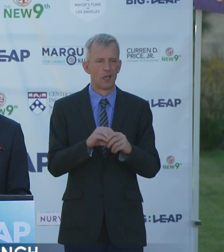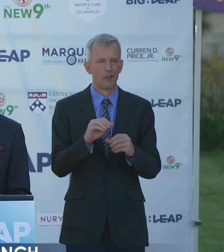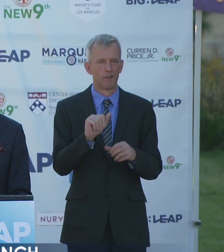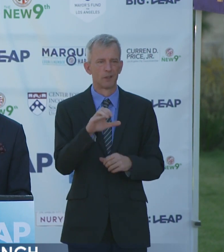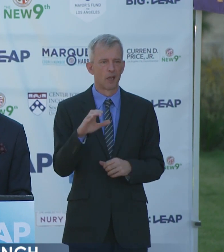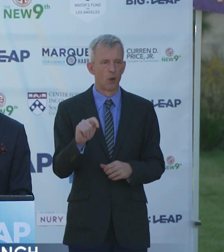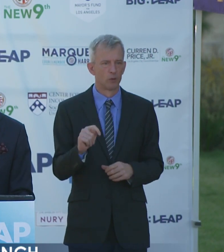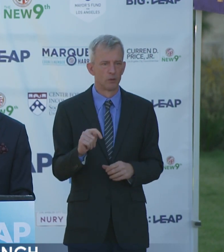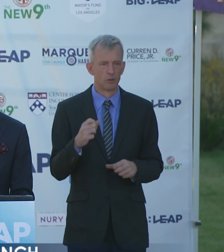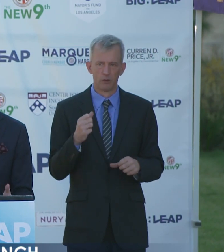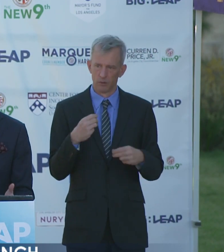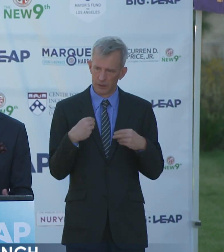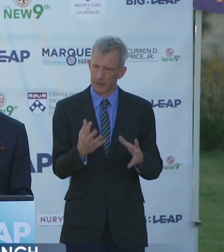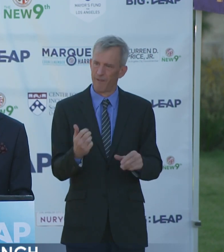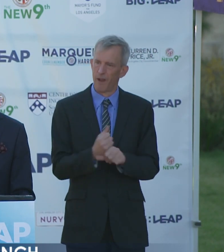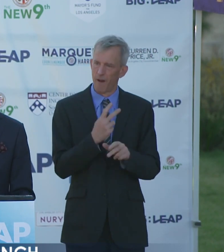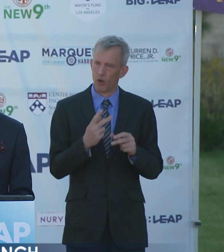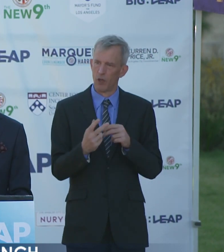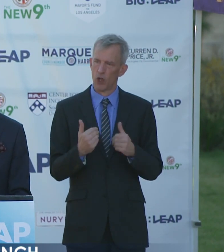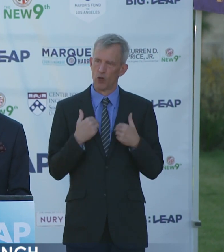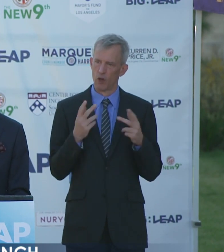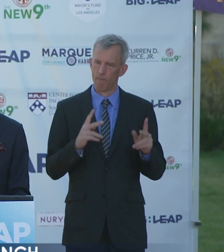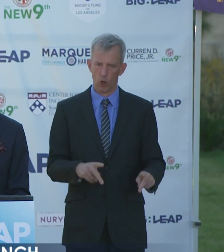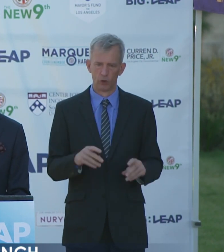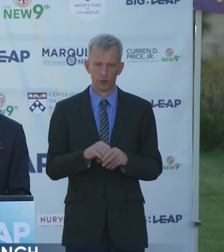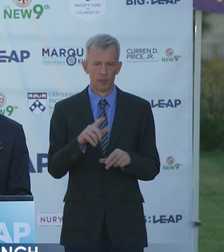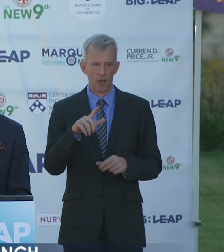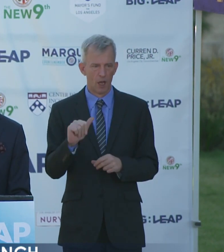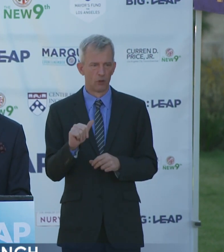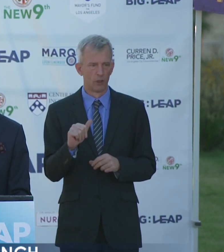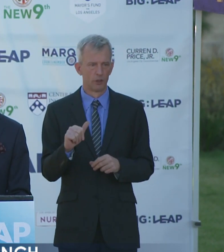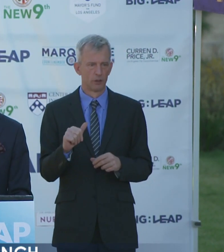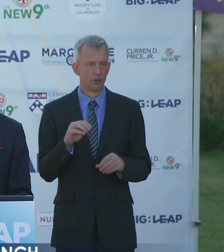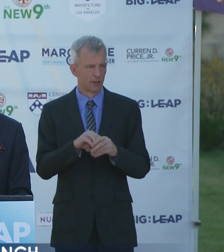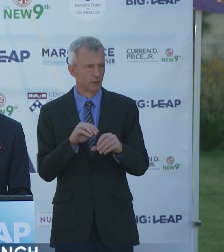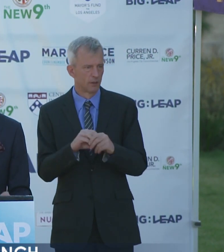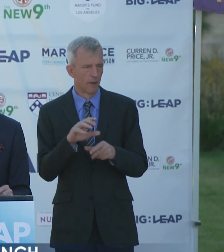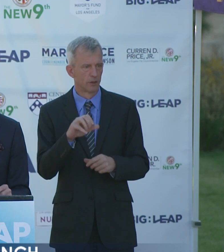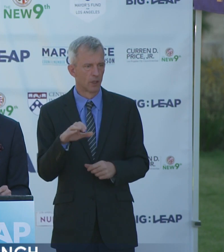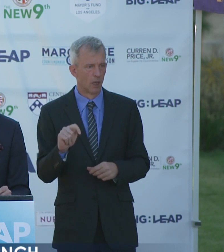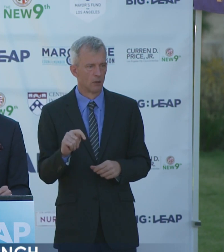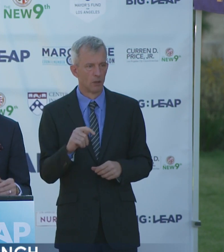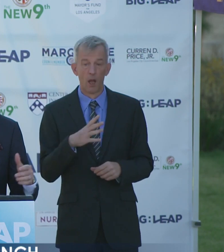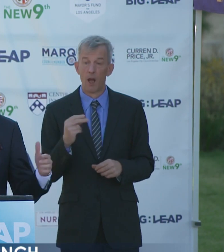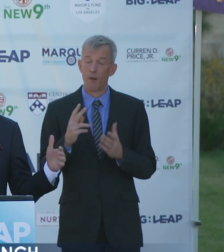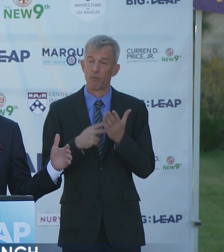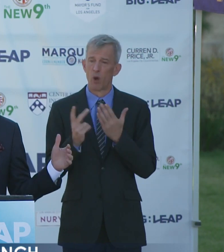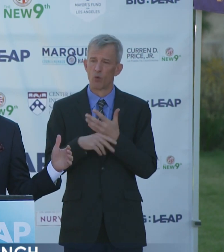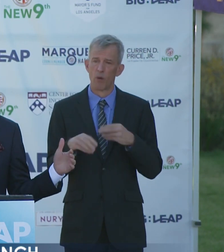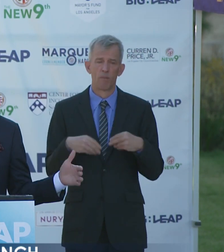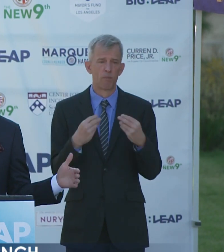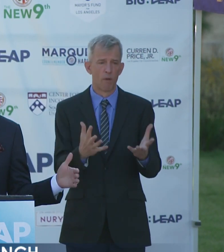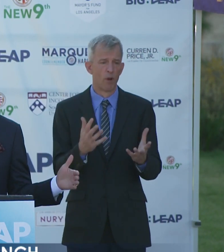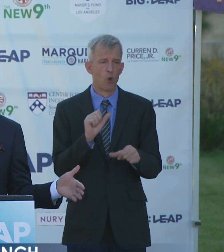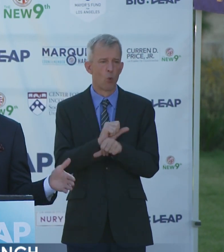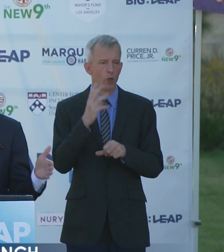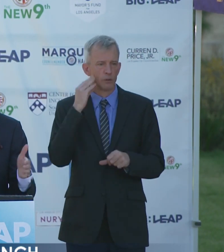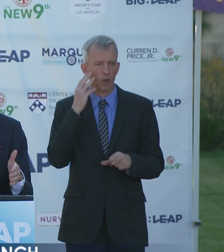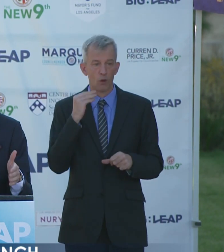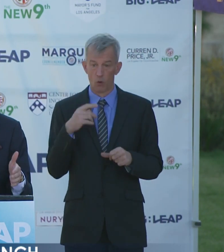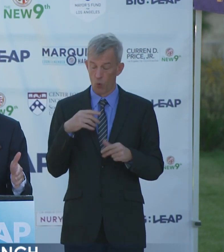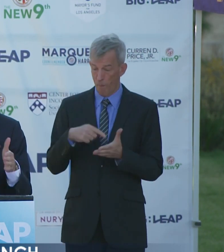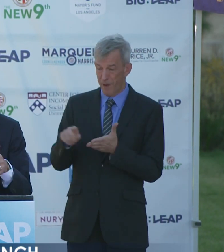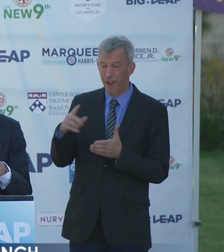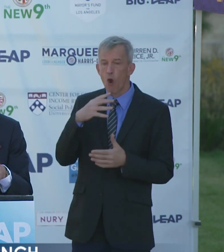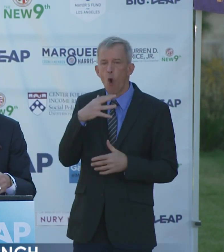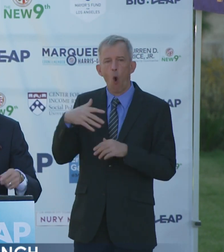a savings account. The Angeleno Corps, which provides young people with hands-on work experience, including a program where we're paying older siblings to